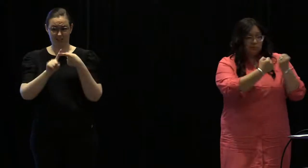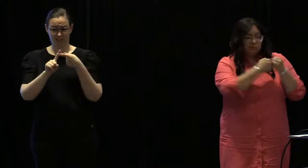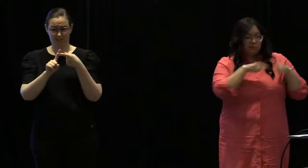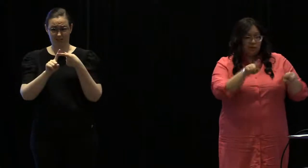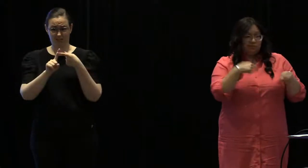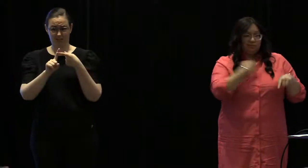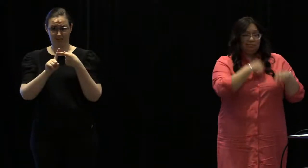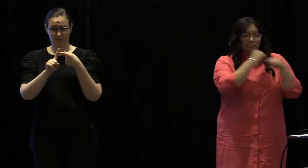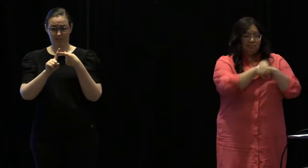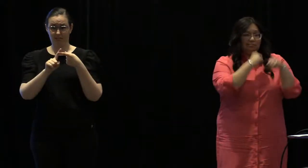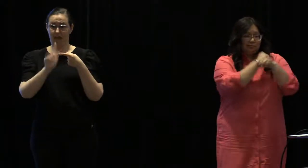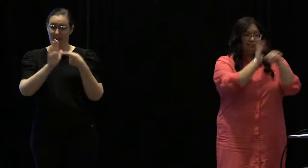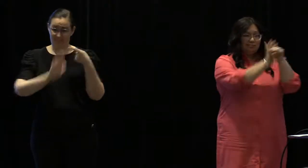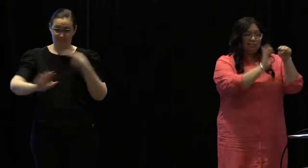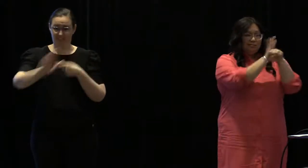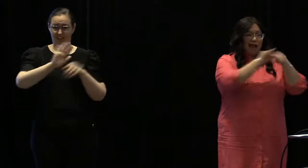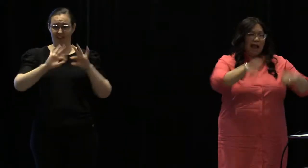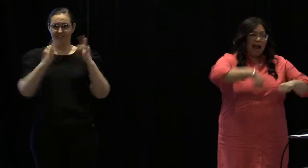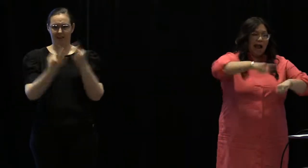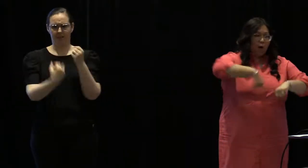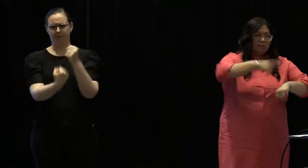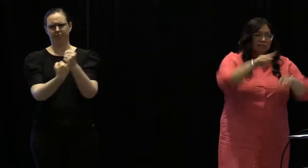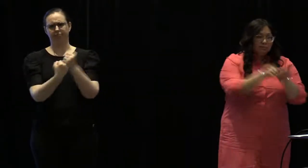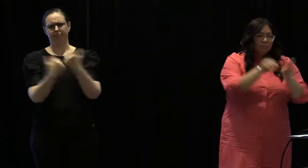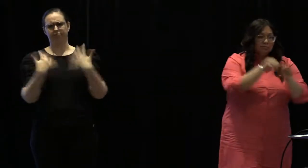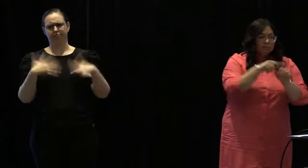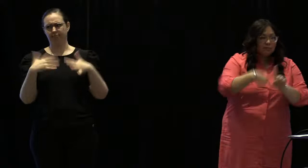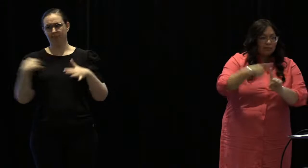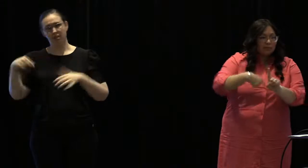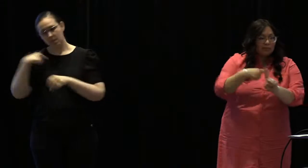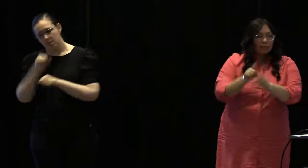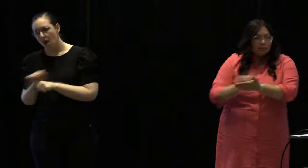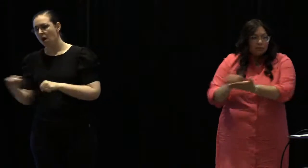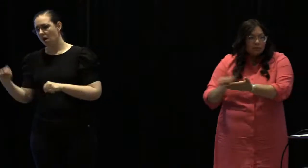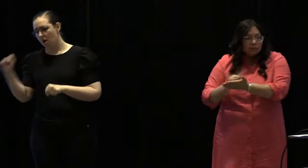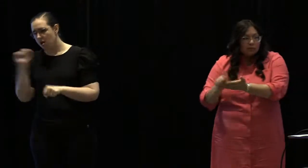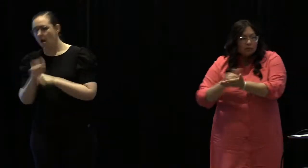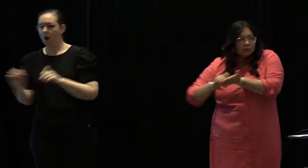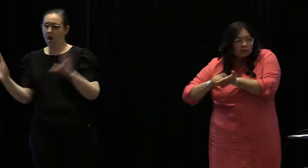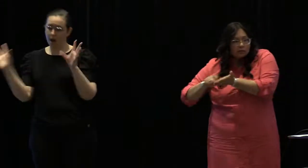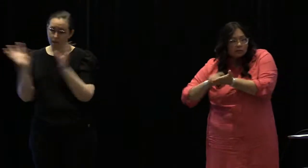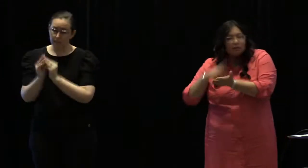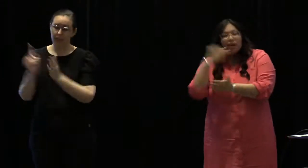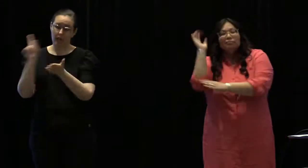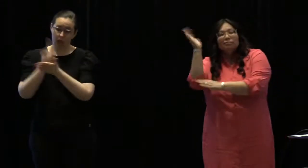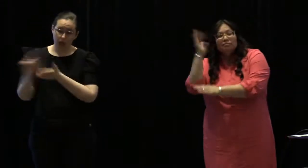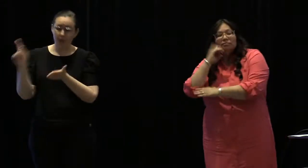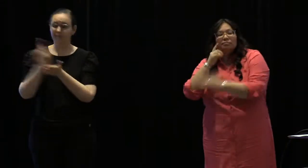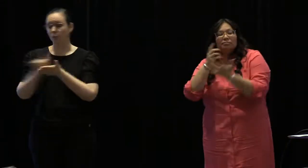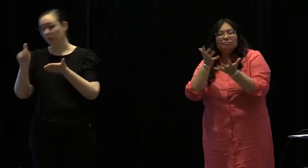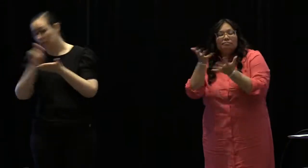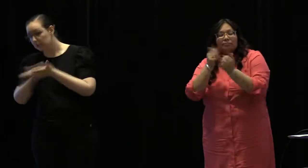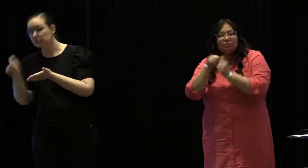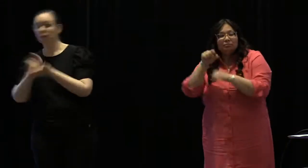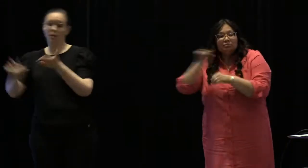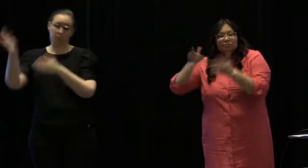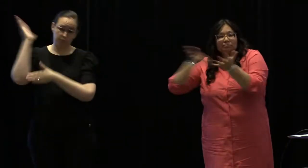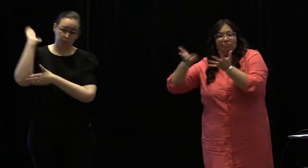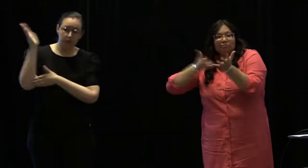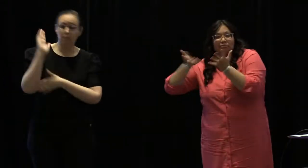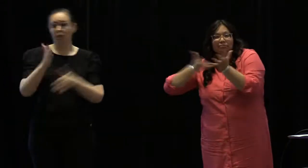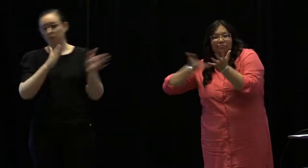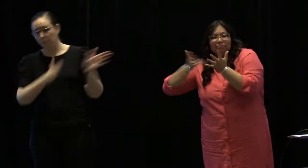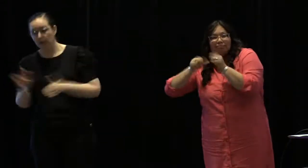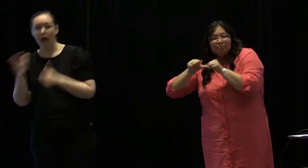of the Deaf Caucus who have supported all the hours and hours of advocacy, the months of writing letters and